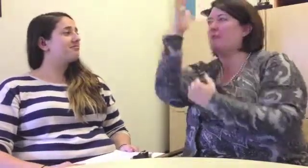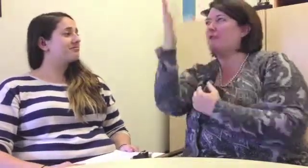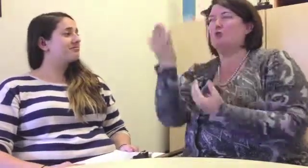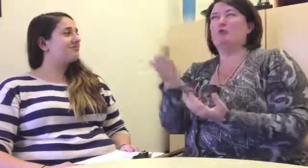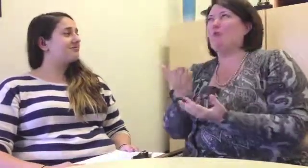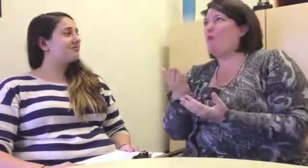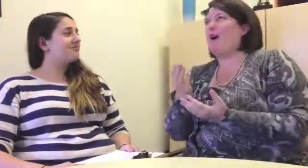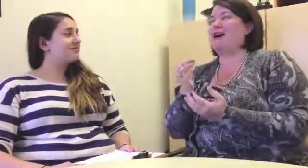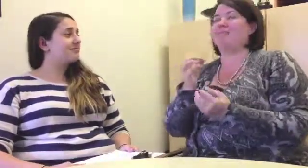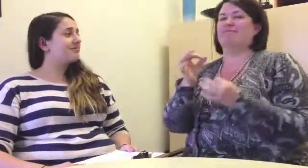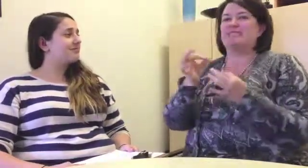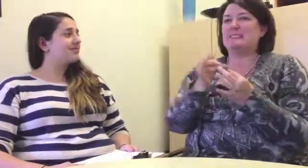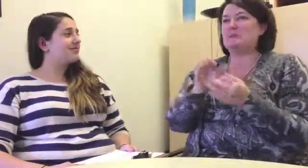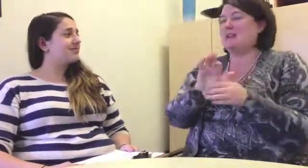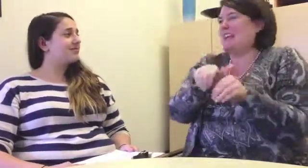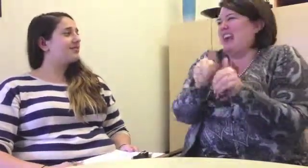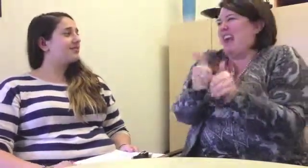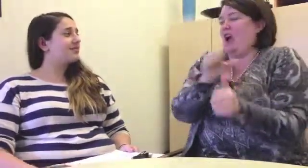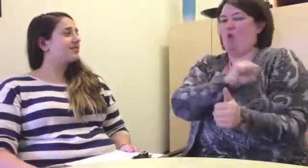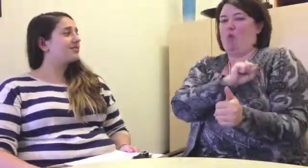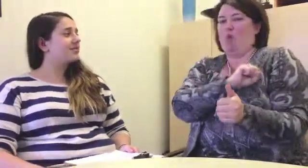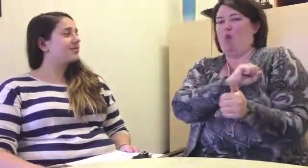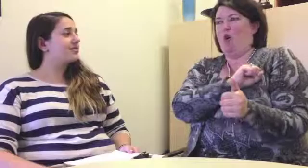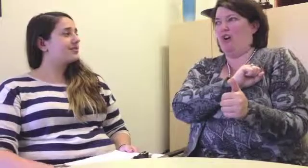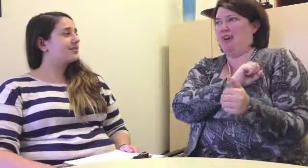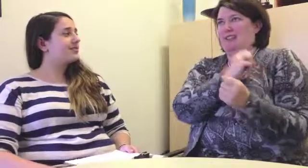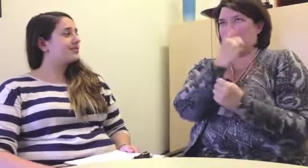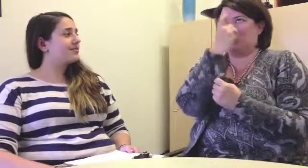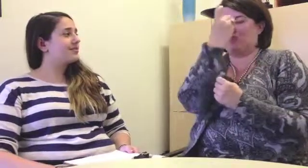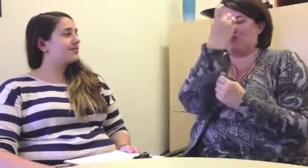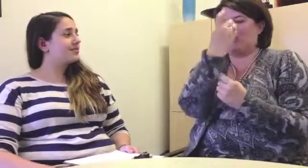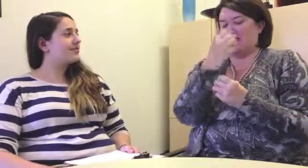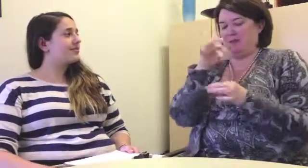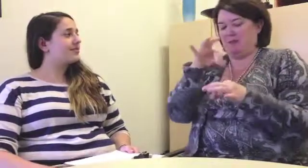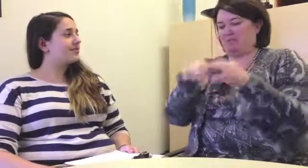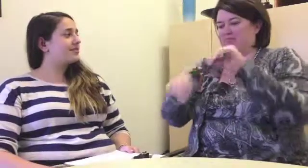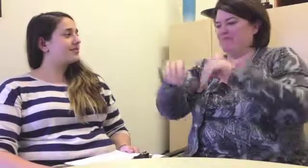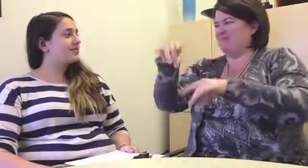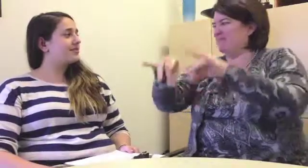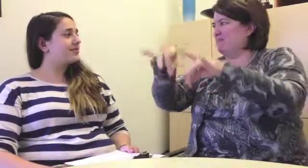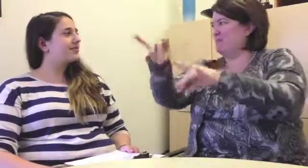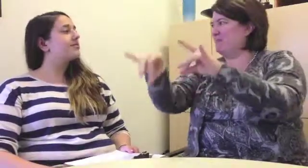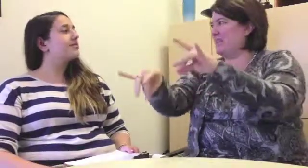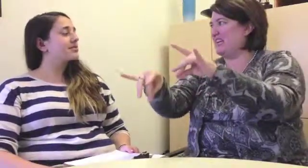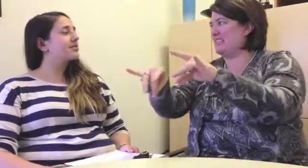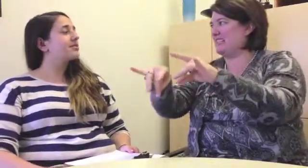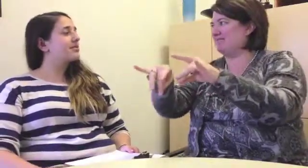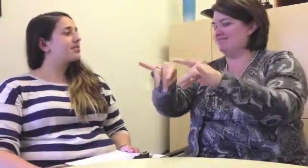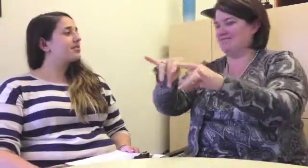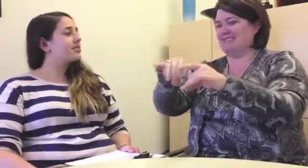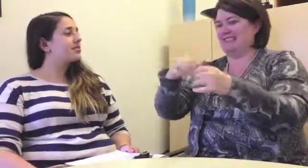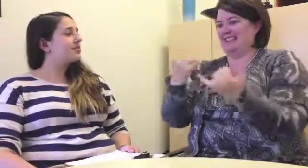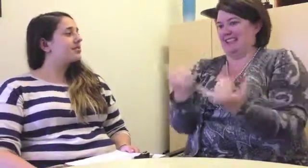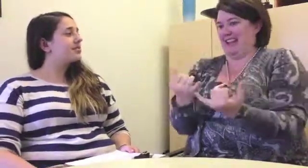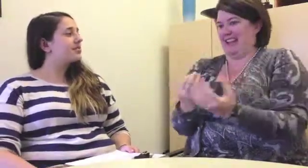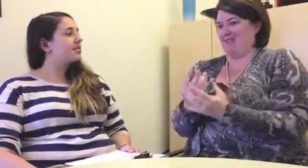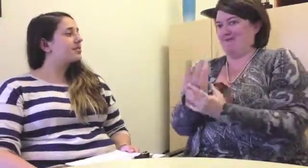the Learning Center and what he saw and what he dreamed in terms of planting the seeds of